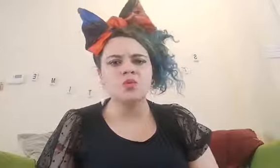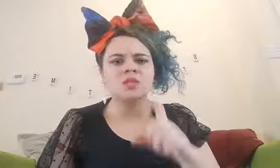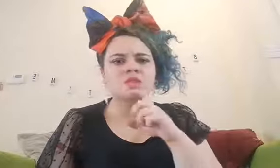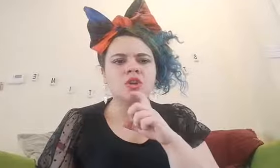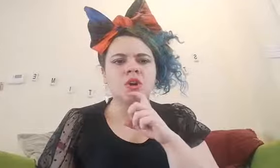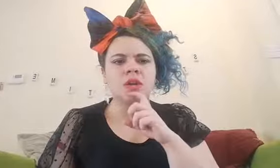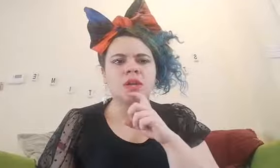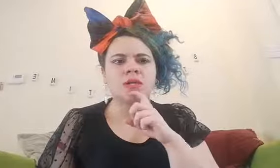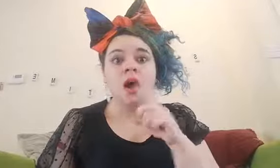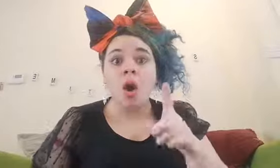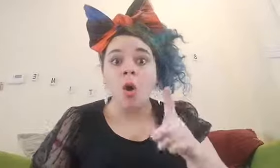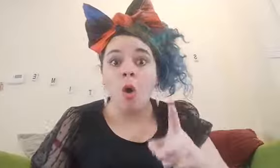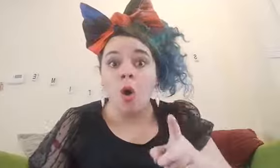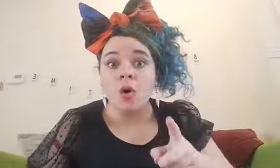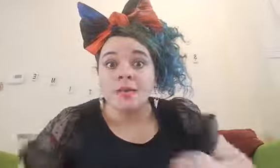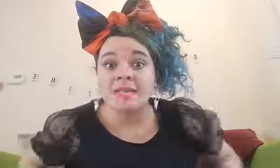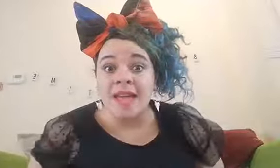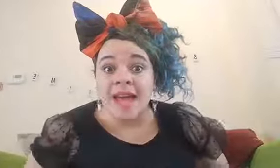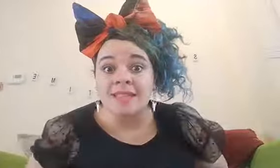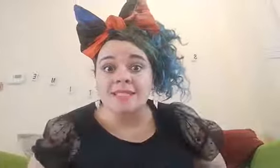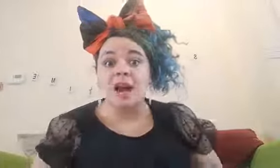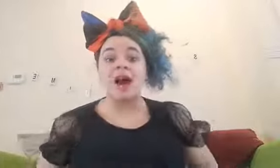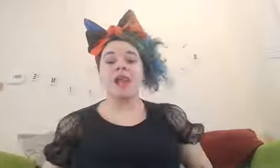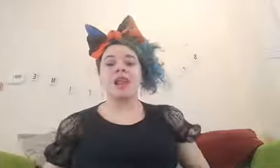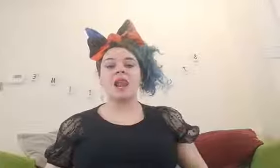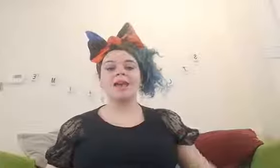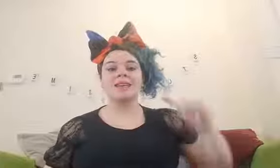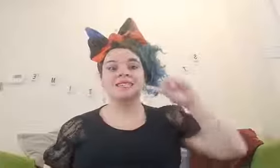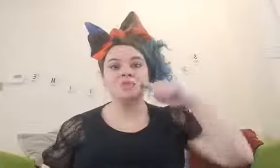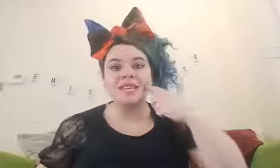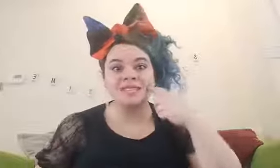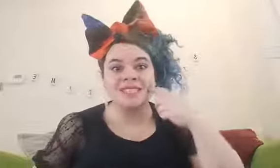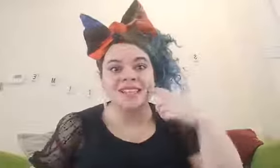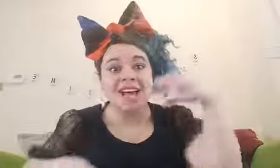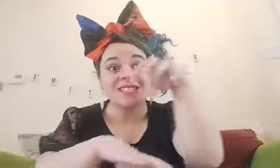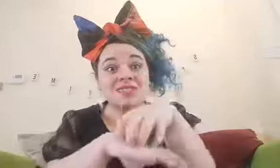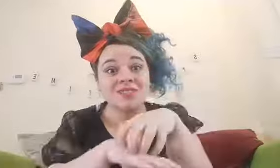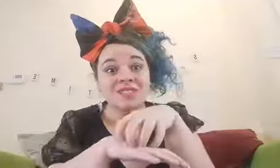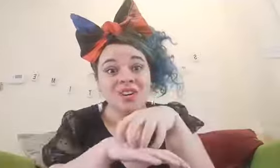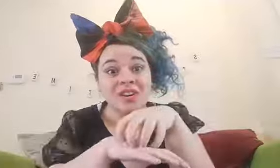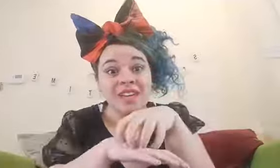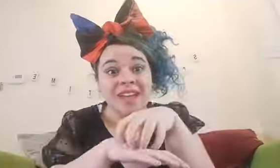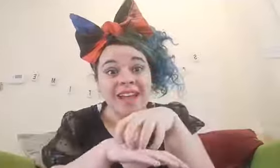some chocolate. Oh, yes, I like it. Sweeties and chocolate cake,